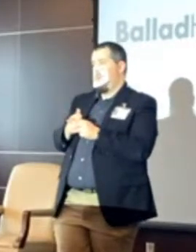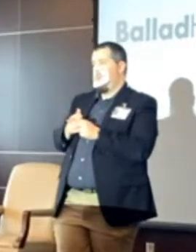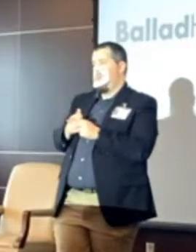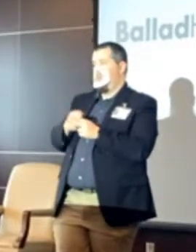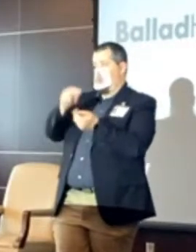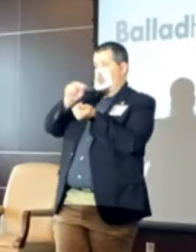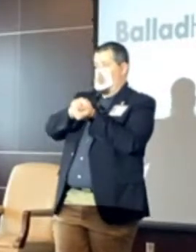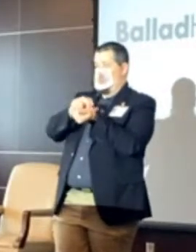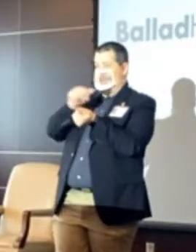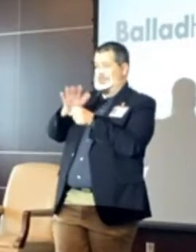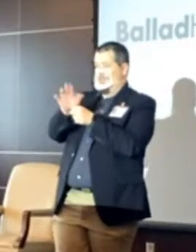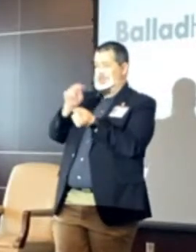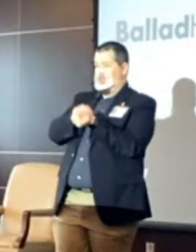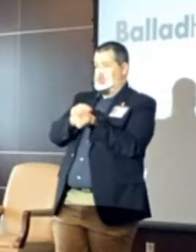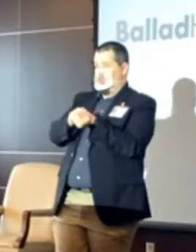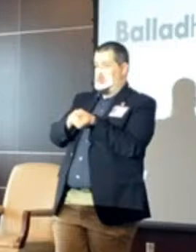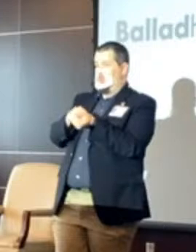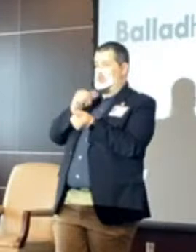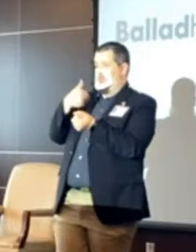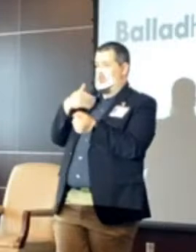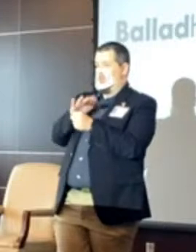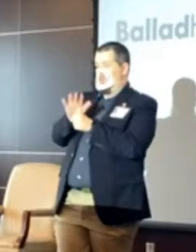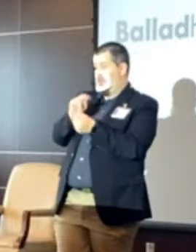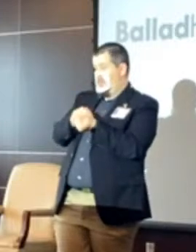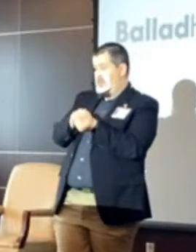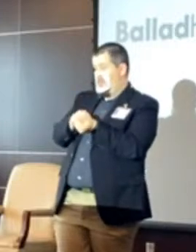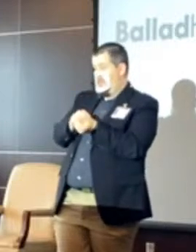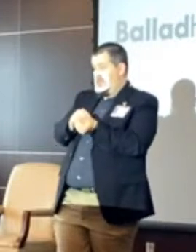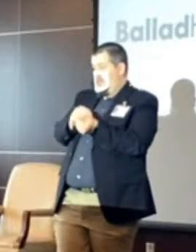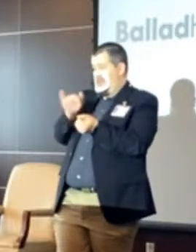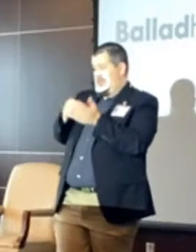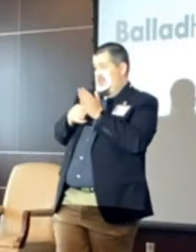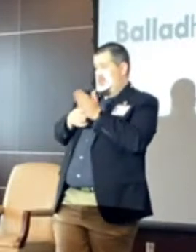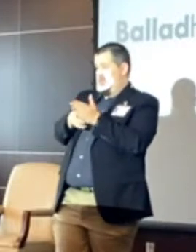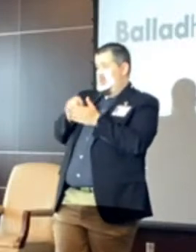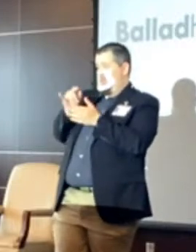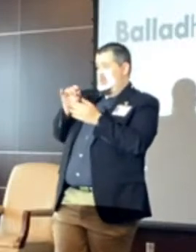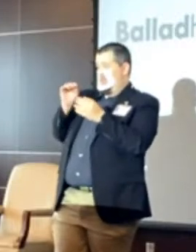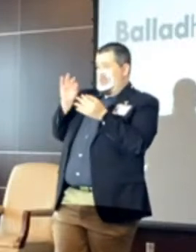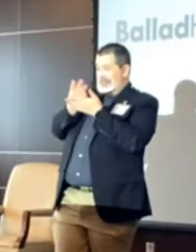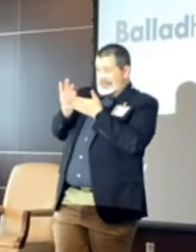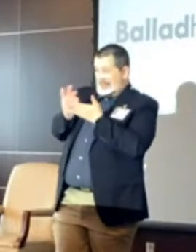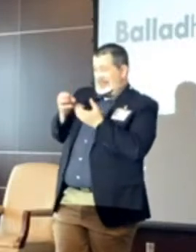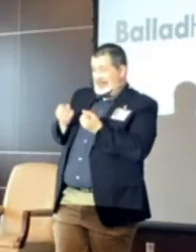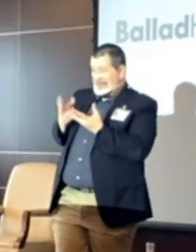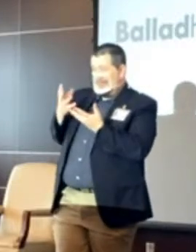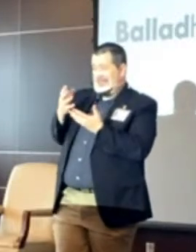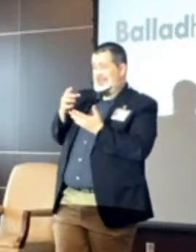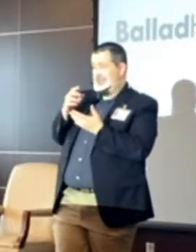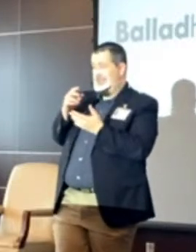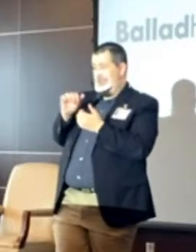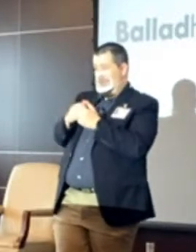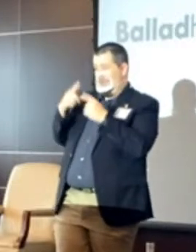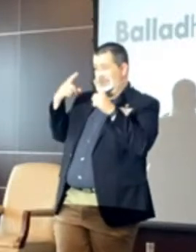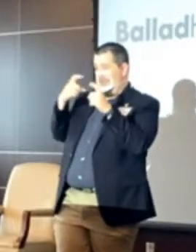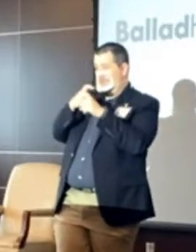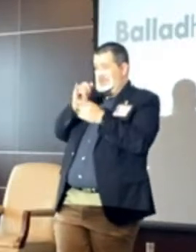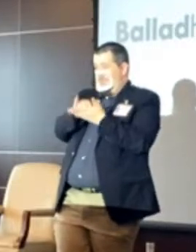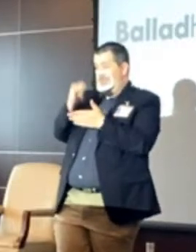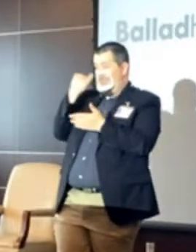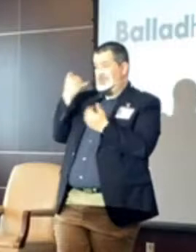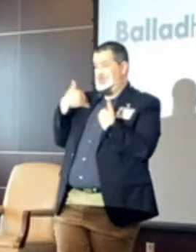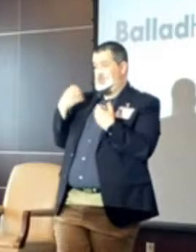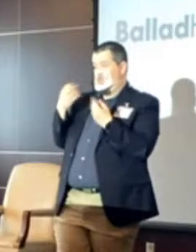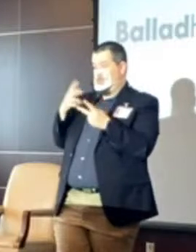a nursing shortage and being shorthanded. Can you quantify that a little bit, and how complicated is that being if you've got a lot of